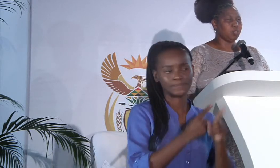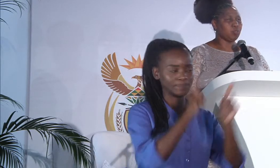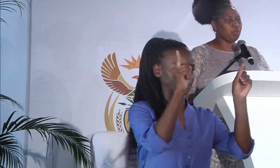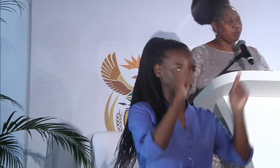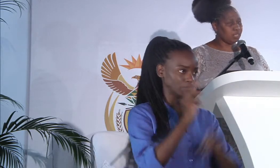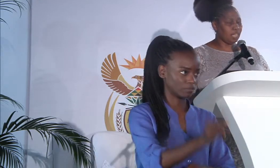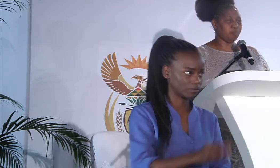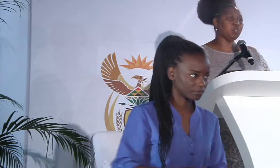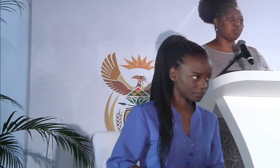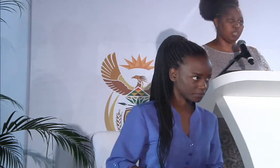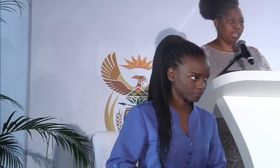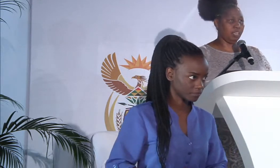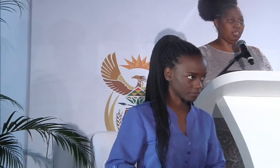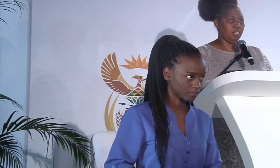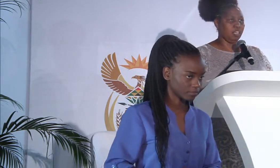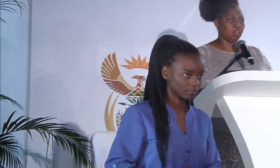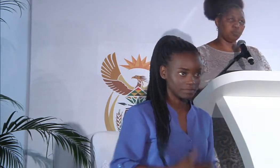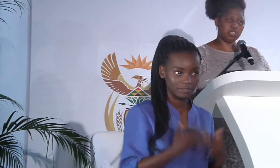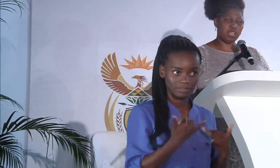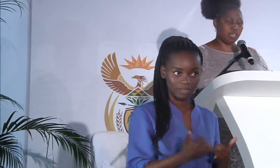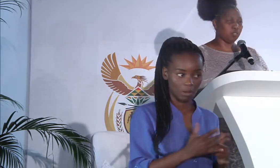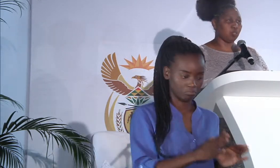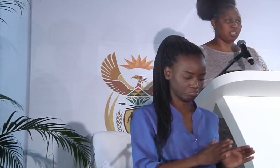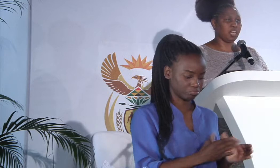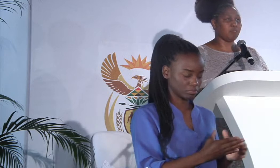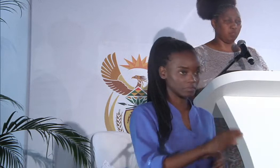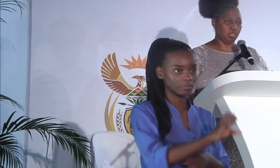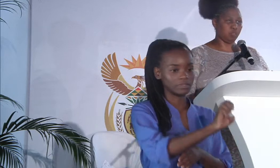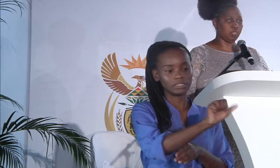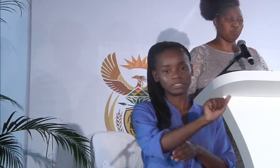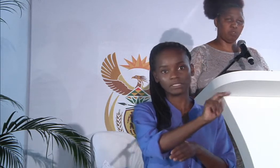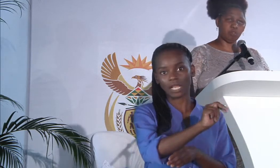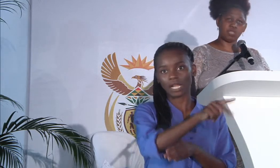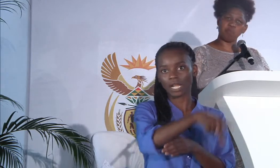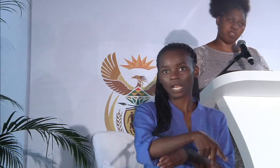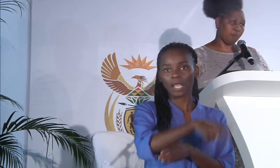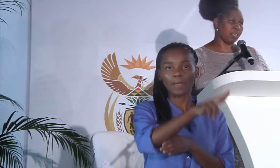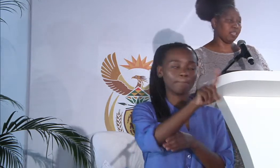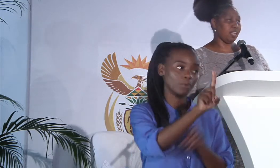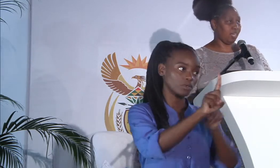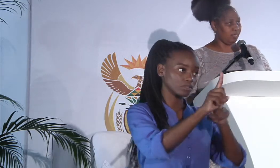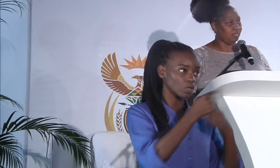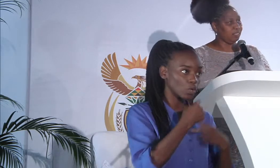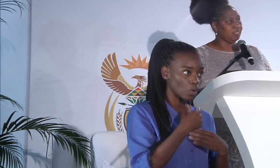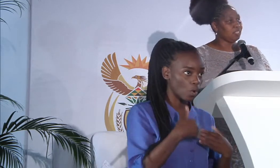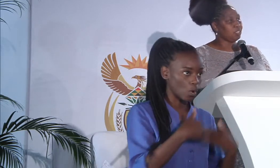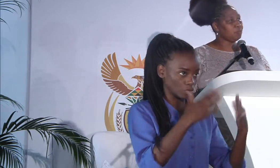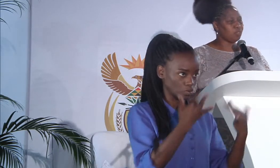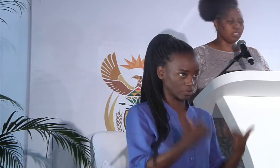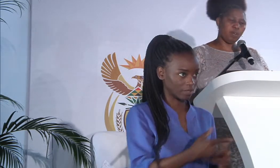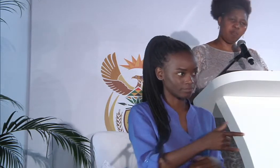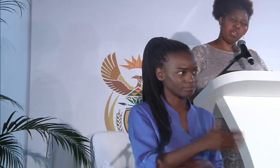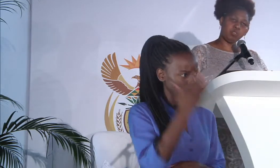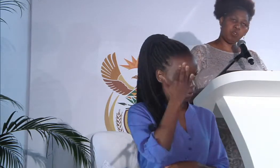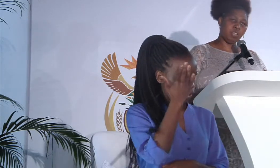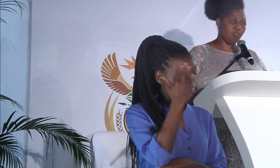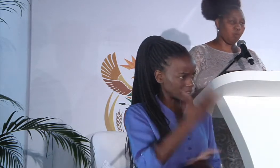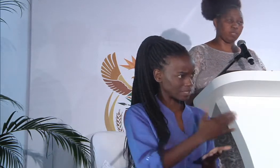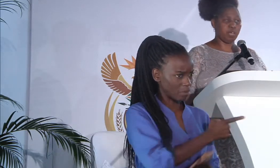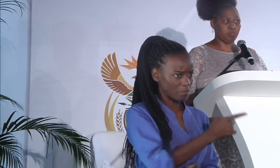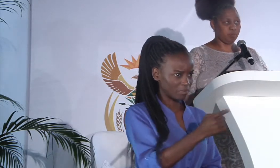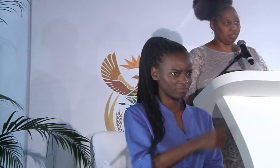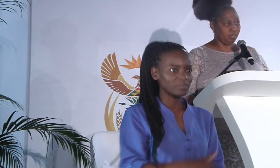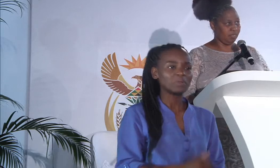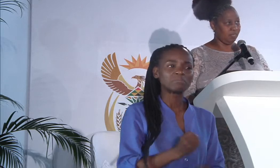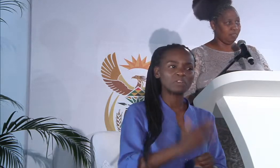So we launched SANPUD today because we're saying to the drug pushers, which we know some of them are here, because they want to make sure they know what we